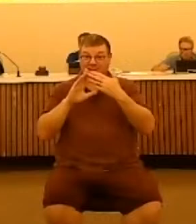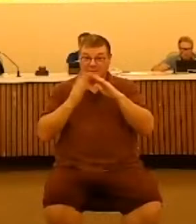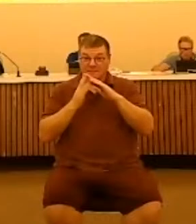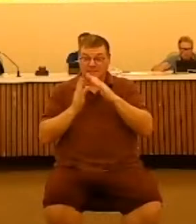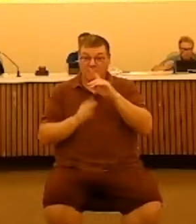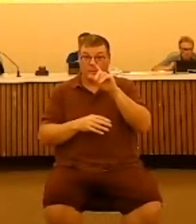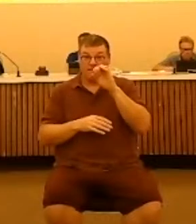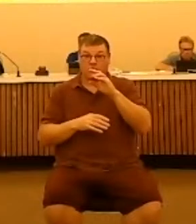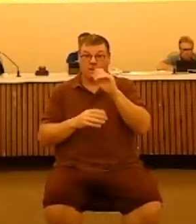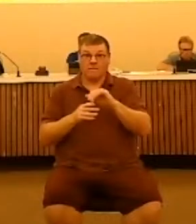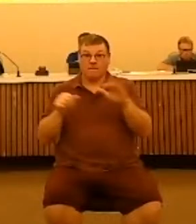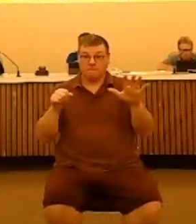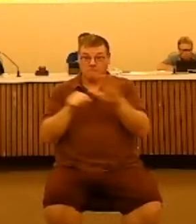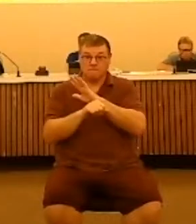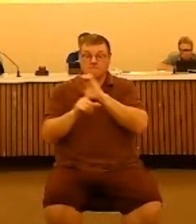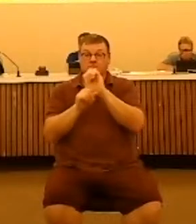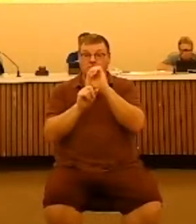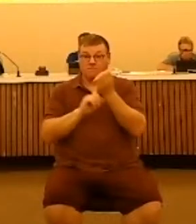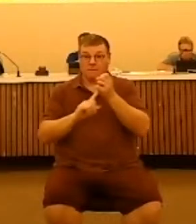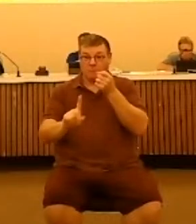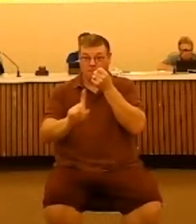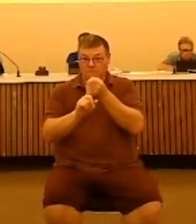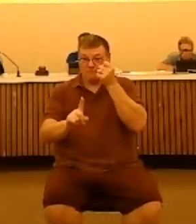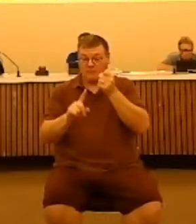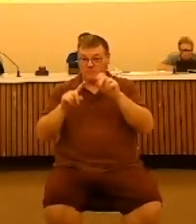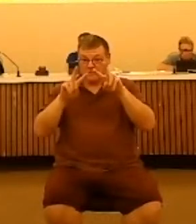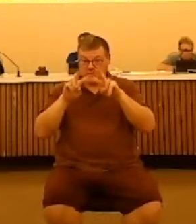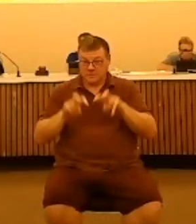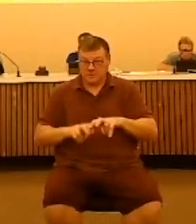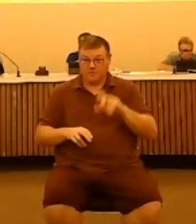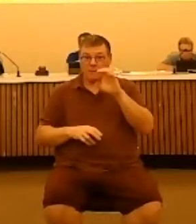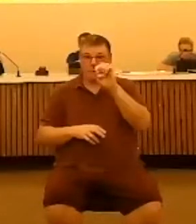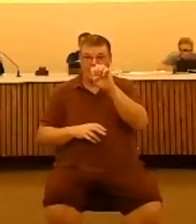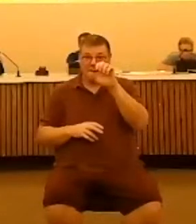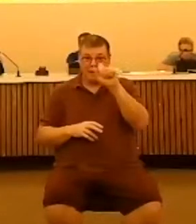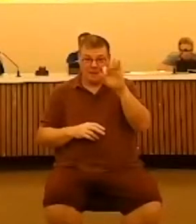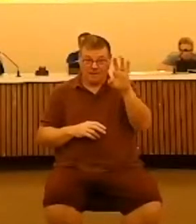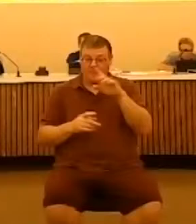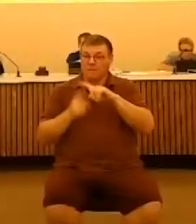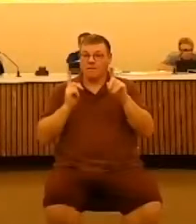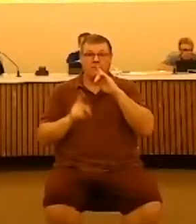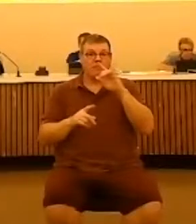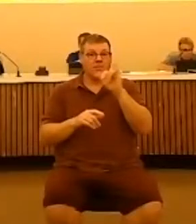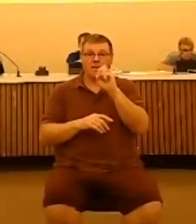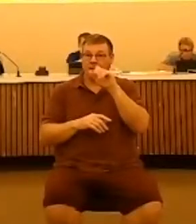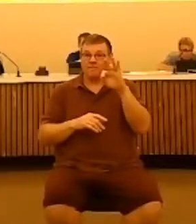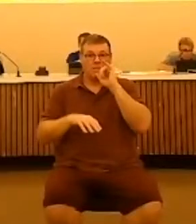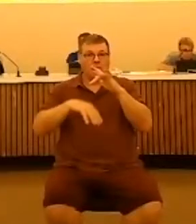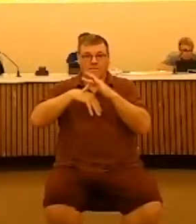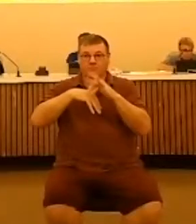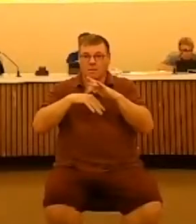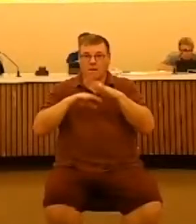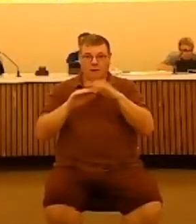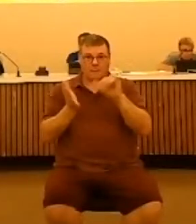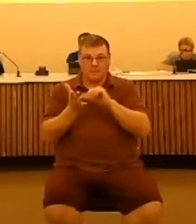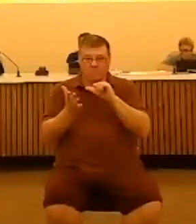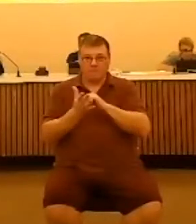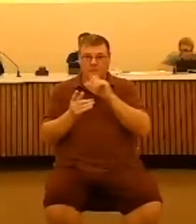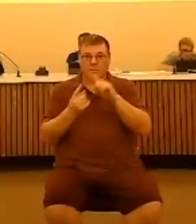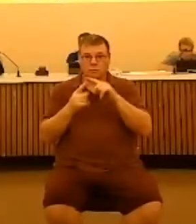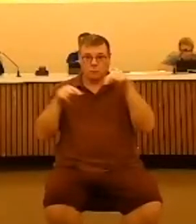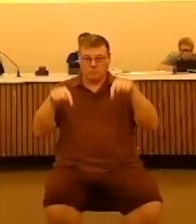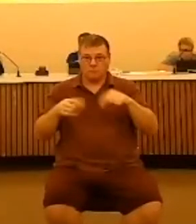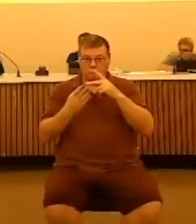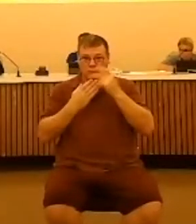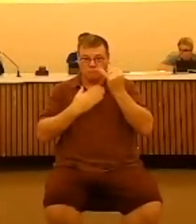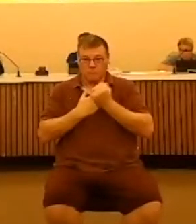developer provided a full environmental impact assessment, or EAF, but that EAF is not available on the page dedicated to this